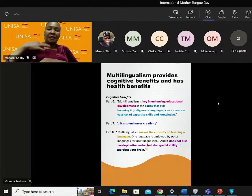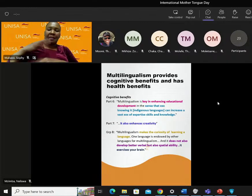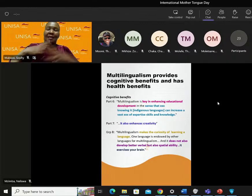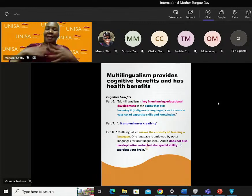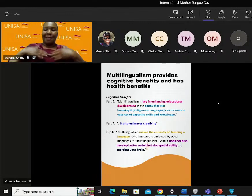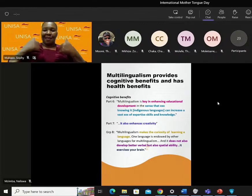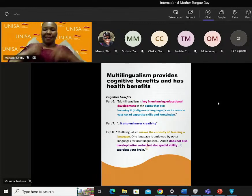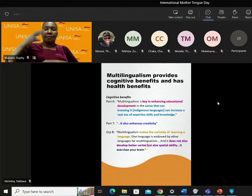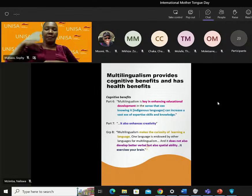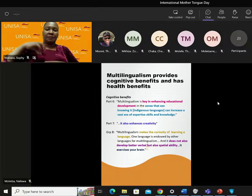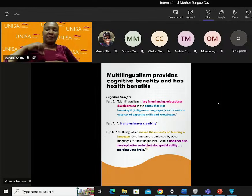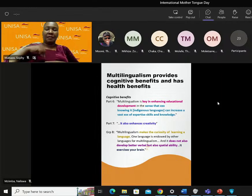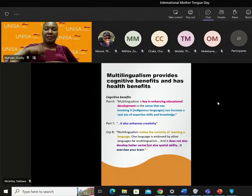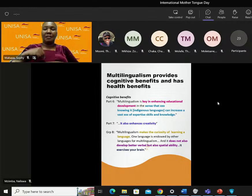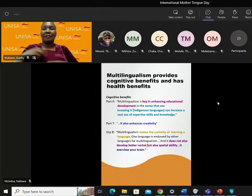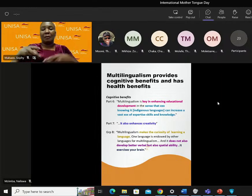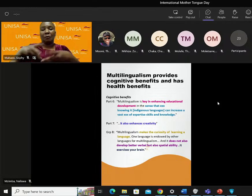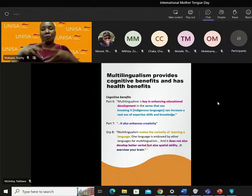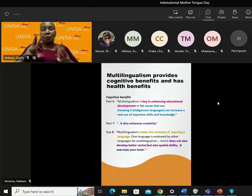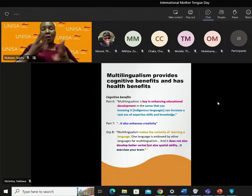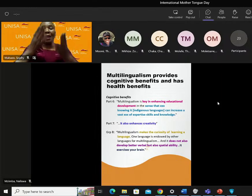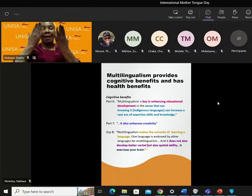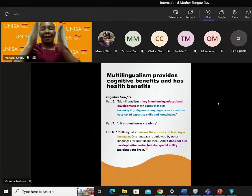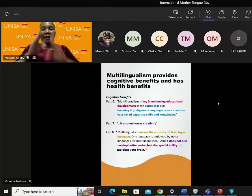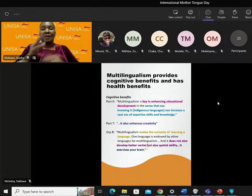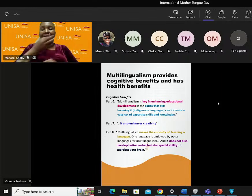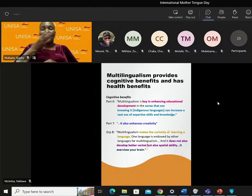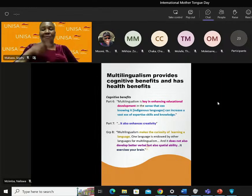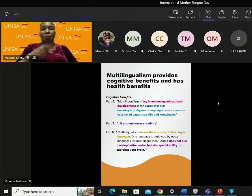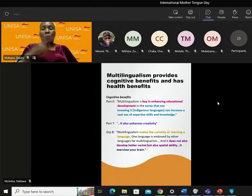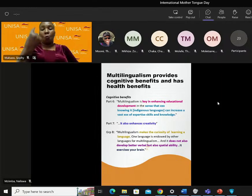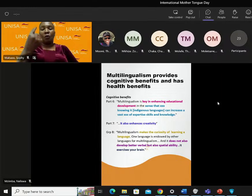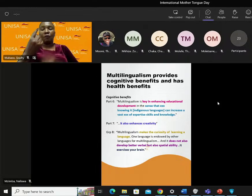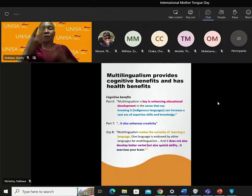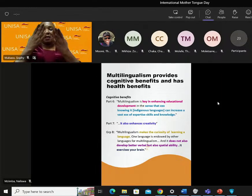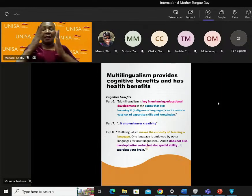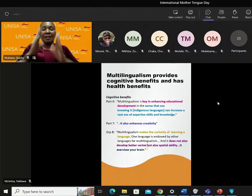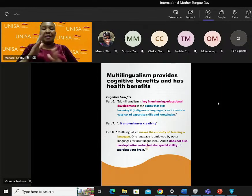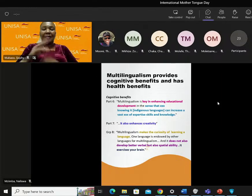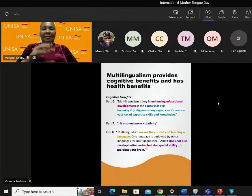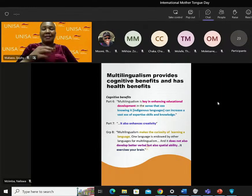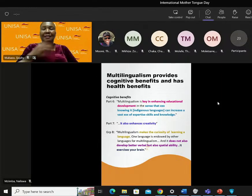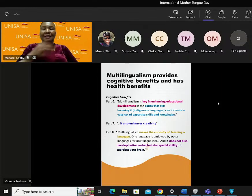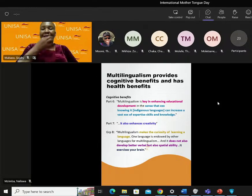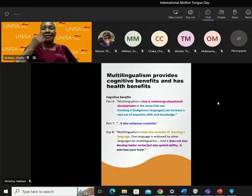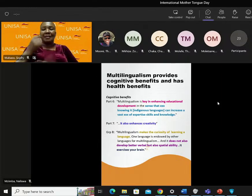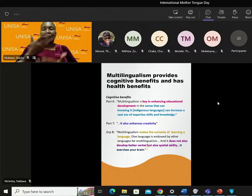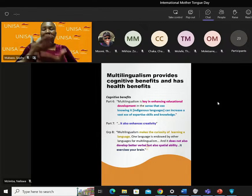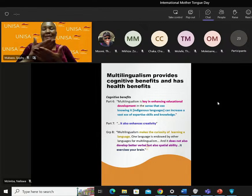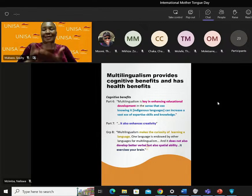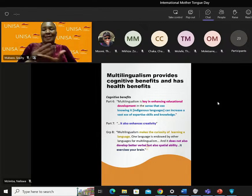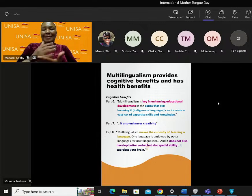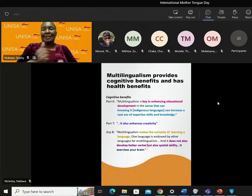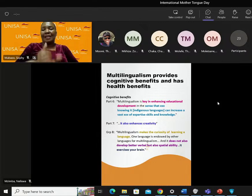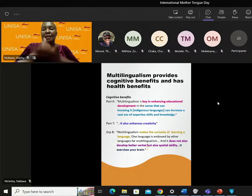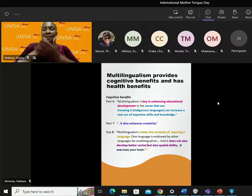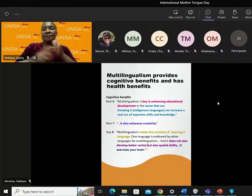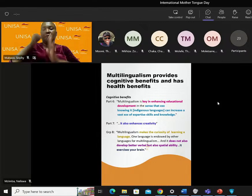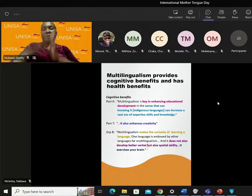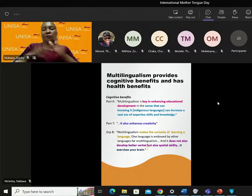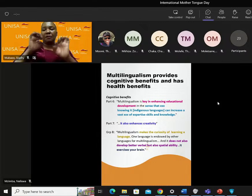to these learners. One of the learners said that it's key in enhancing educational development in the sense